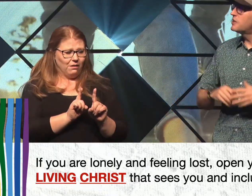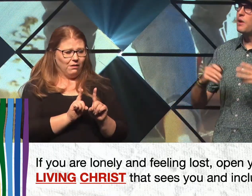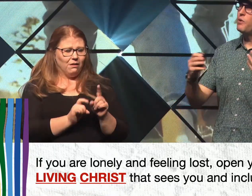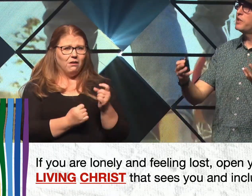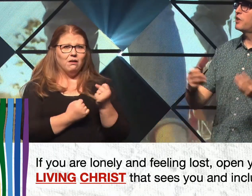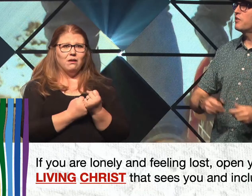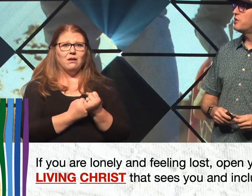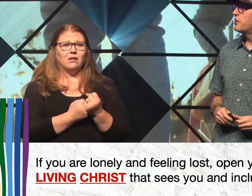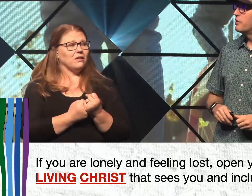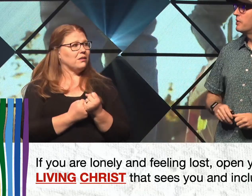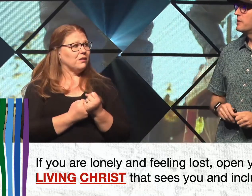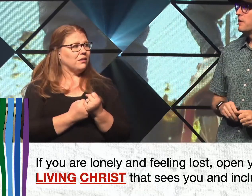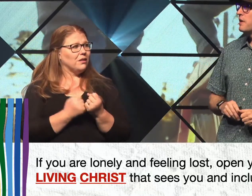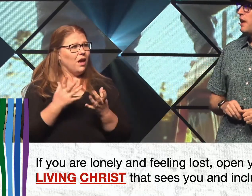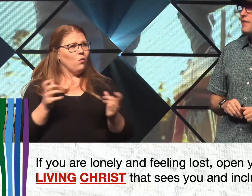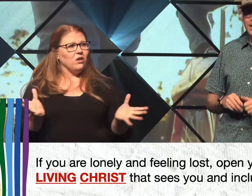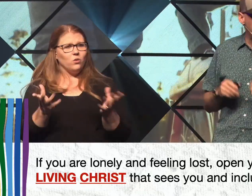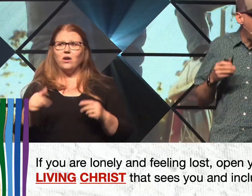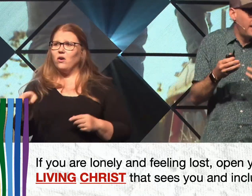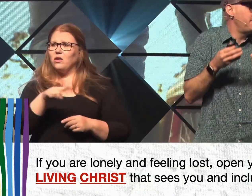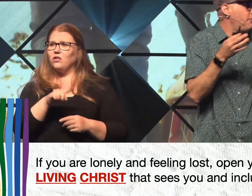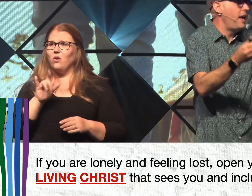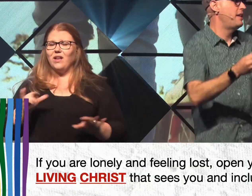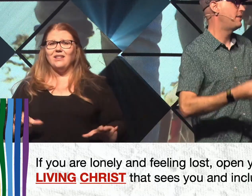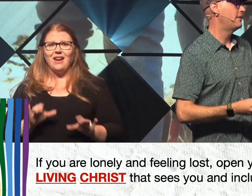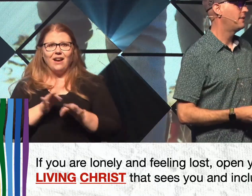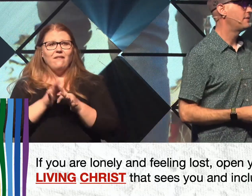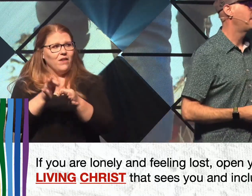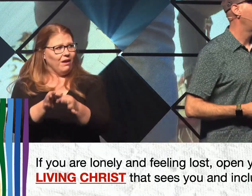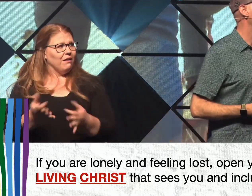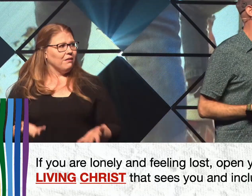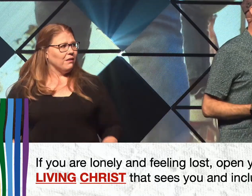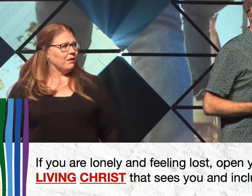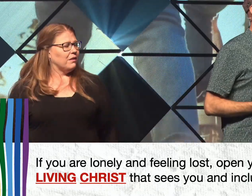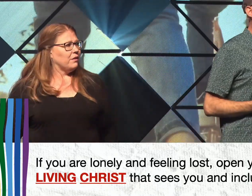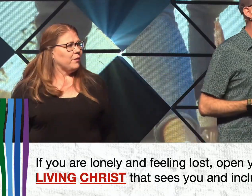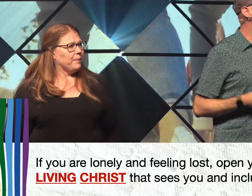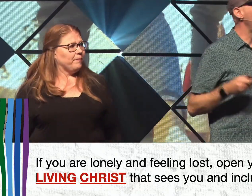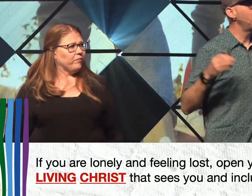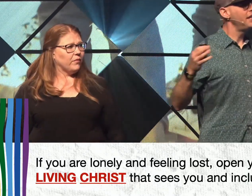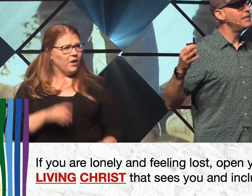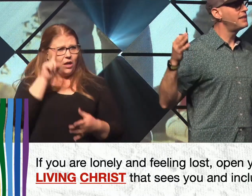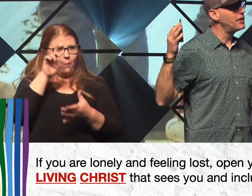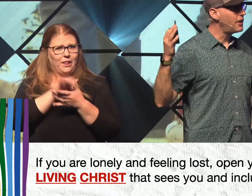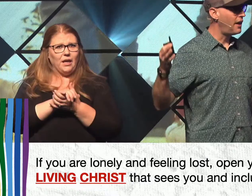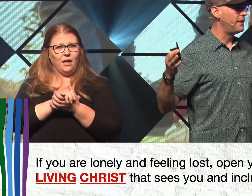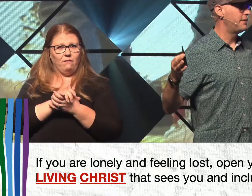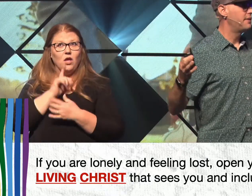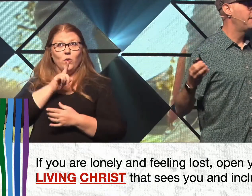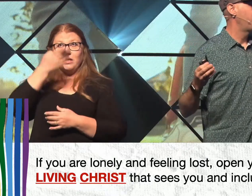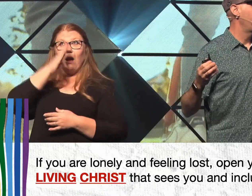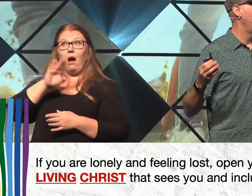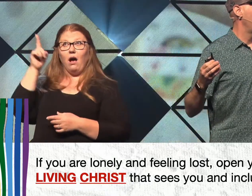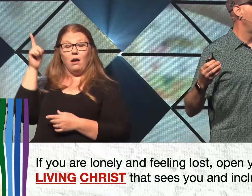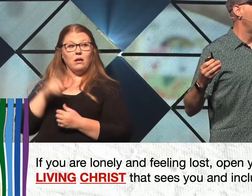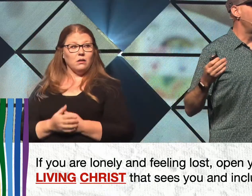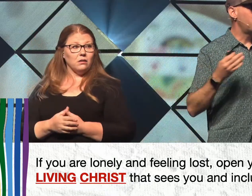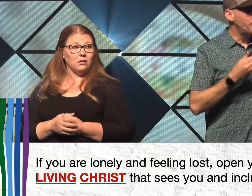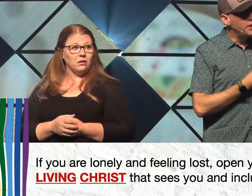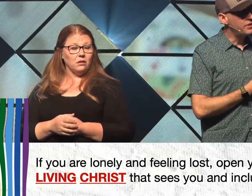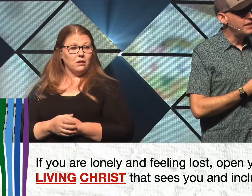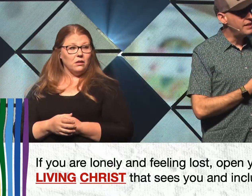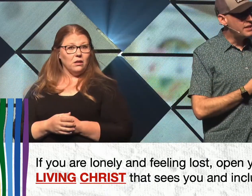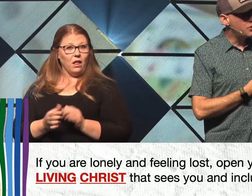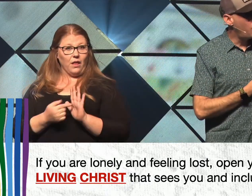And that's why I want to encourage you. And that's an act of faith, to believe that there is a God that